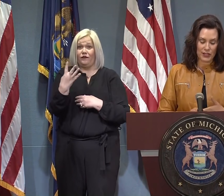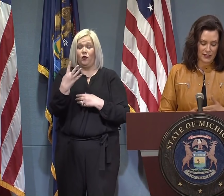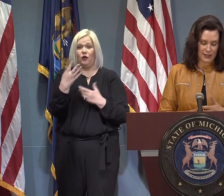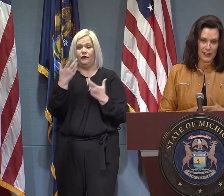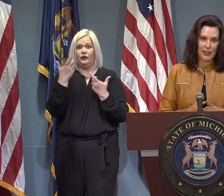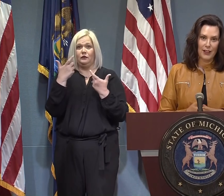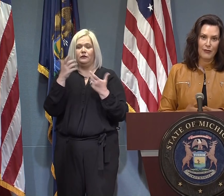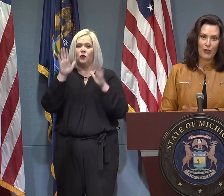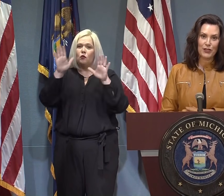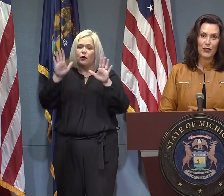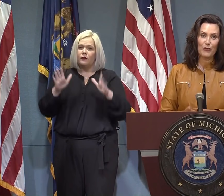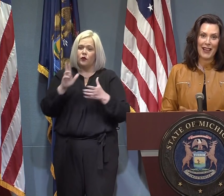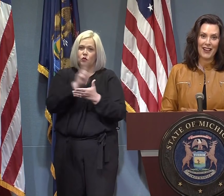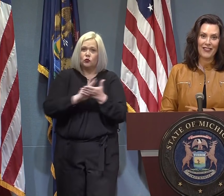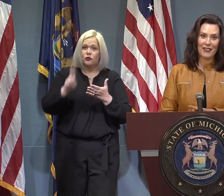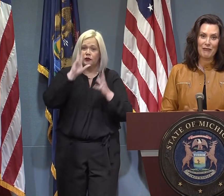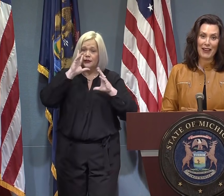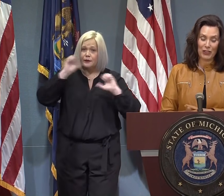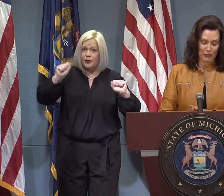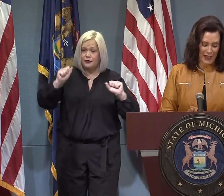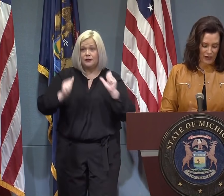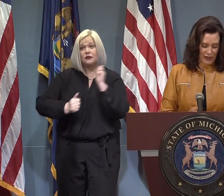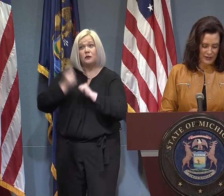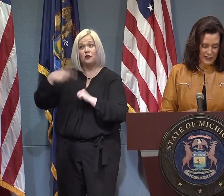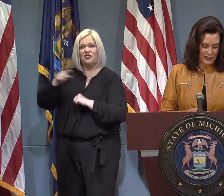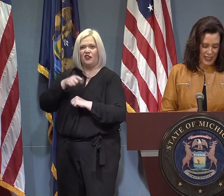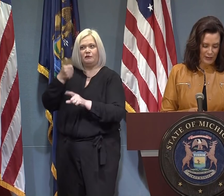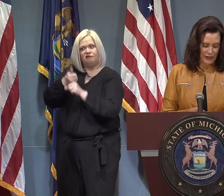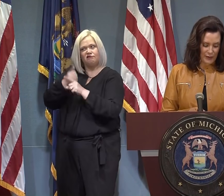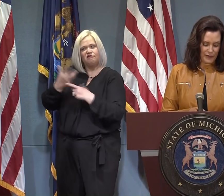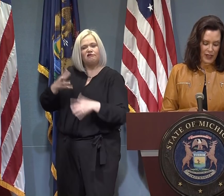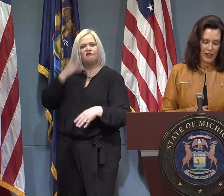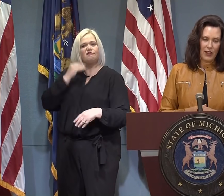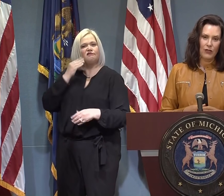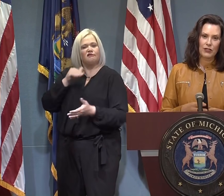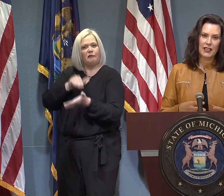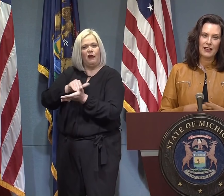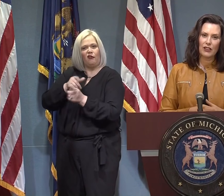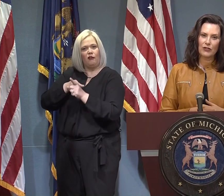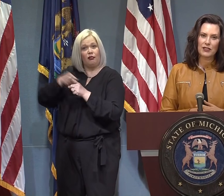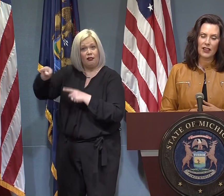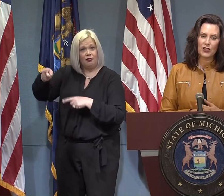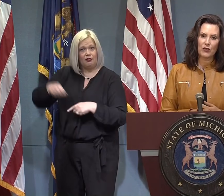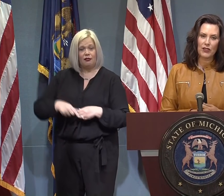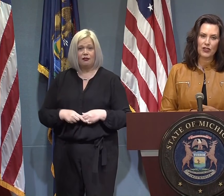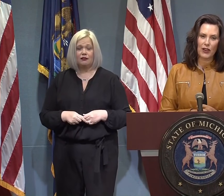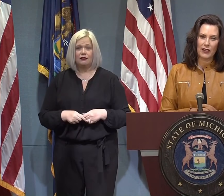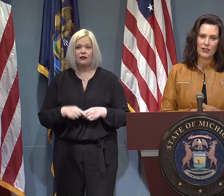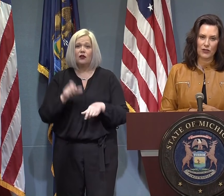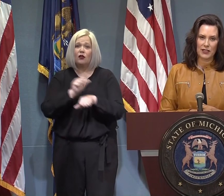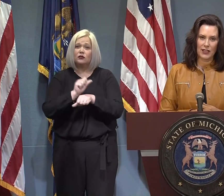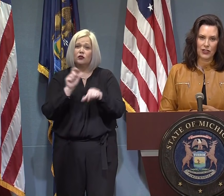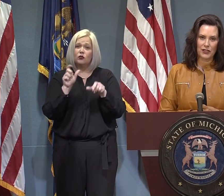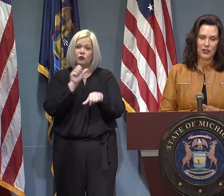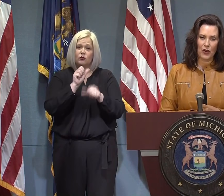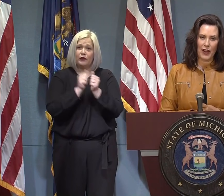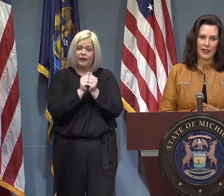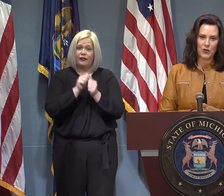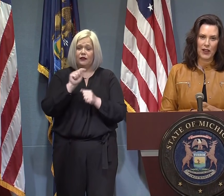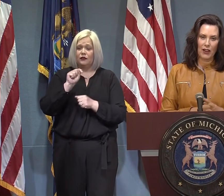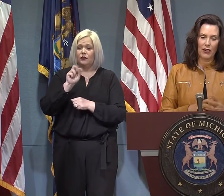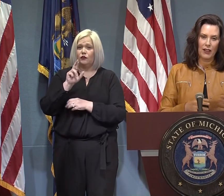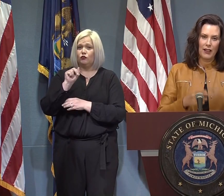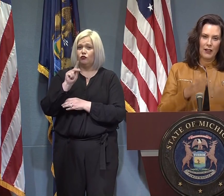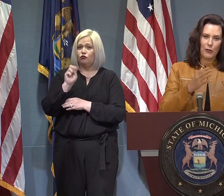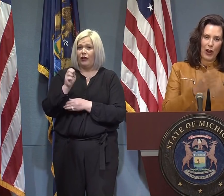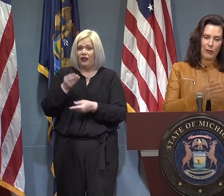university presidents, most of whom have medical backgrounds on top of it. We're staying in close touch with trade associations. So as